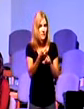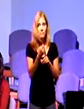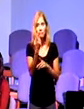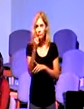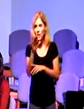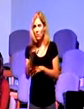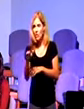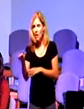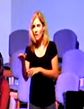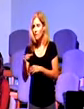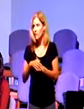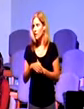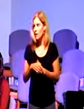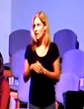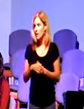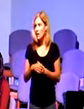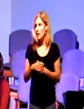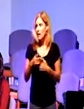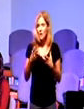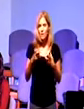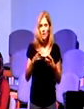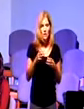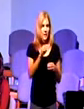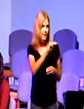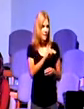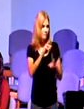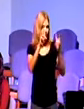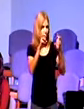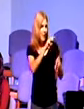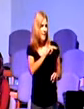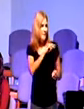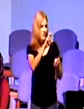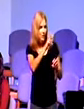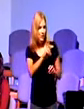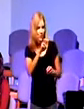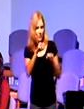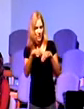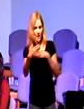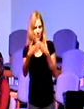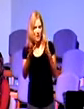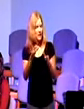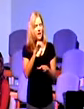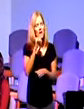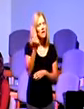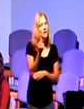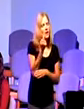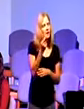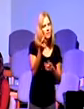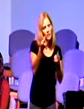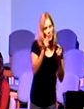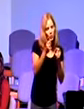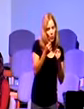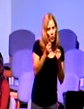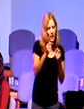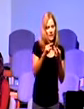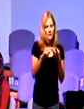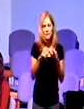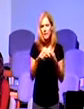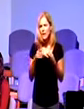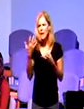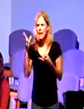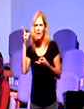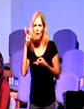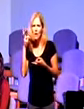child. I'd like to call it a little mission trip in a box. It's not just about the toys. And as I